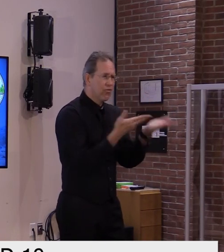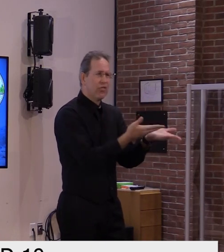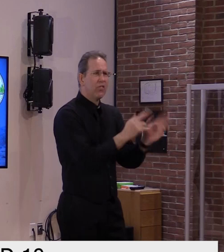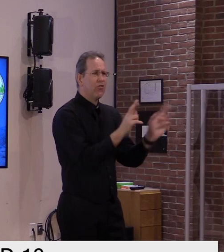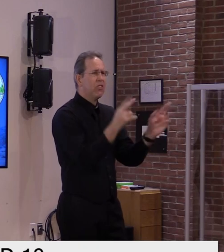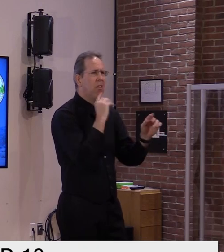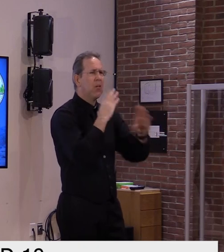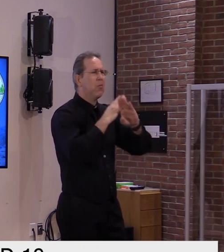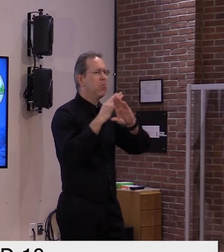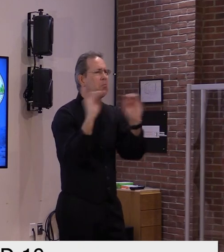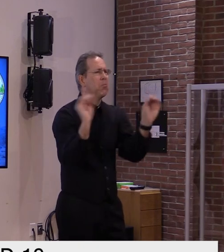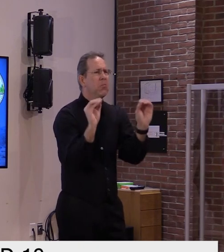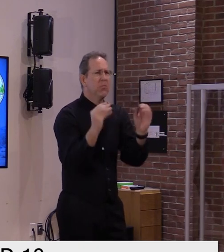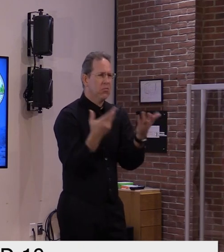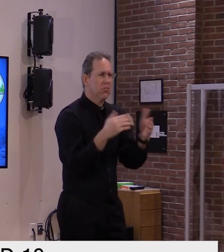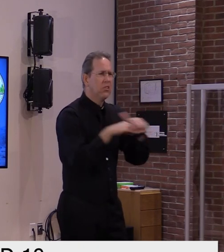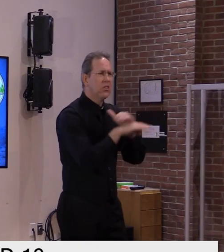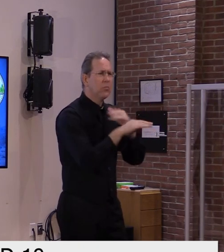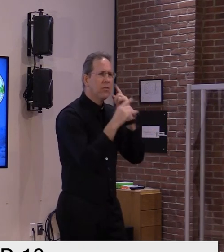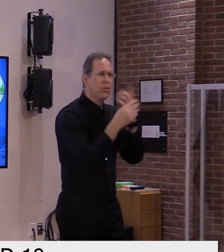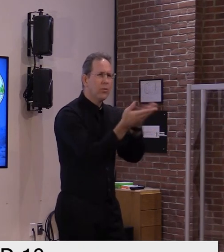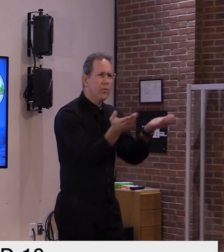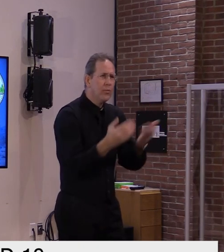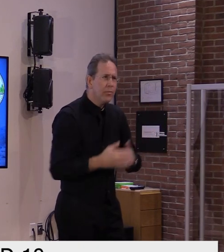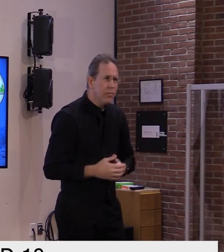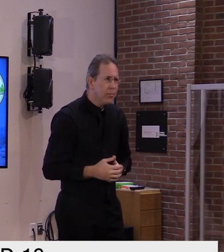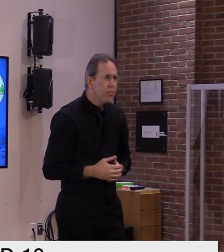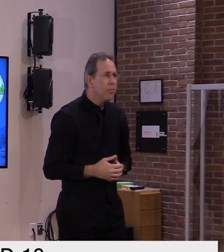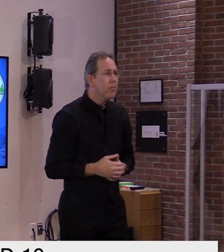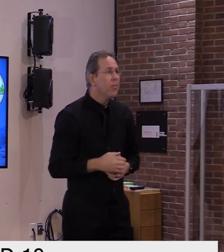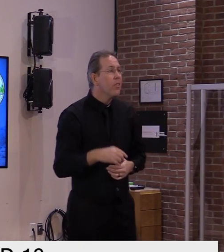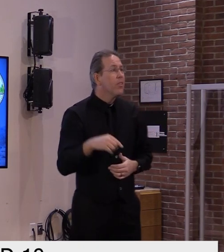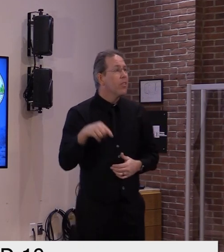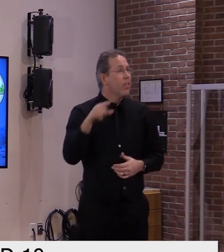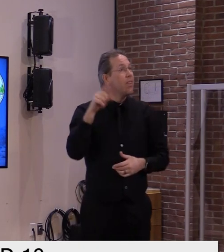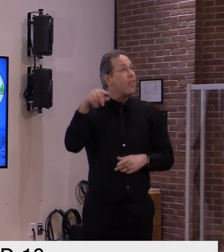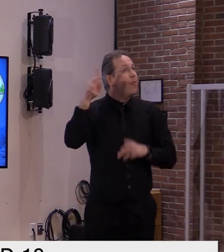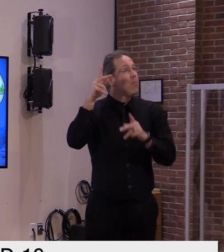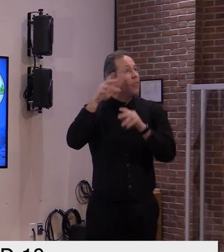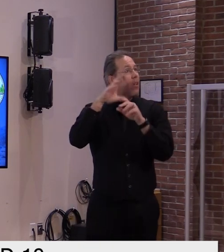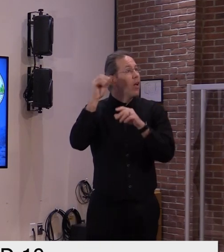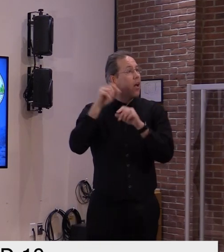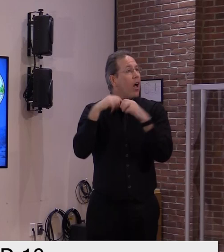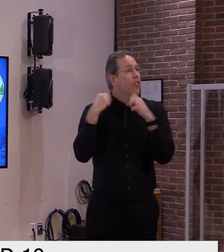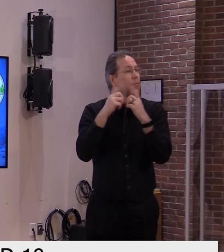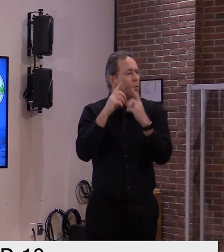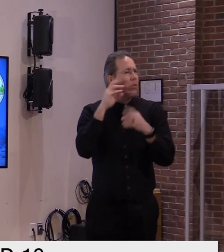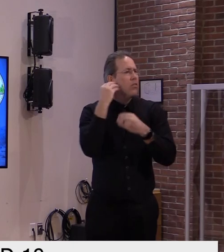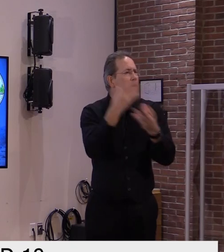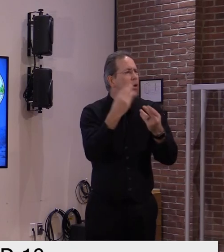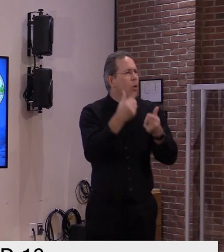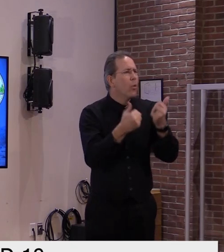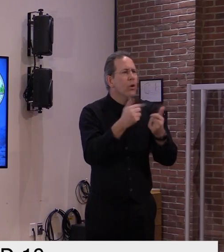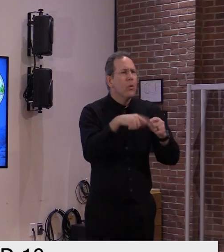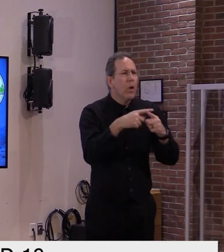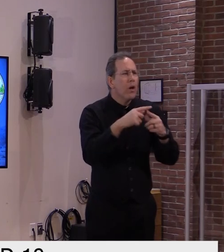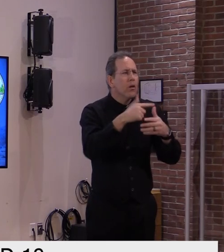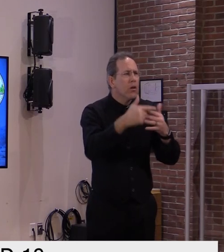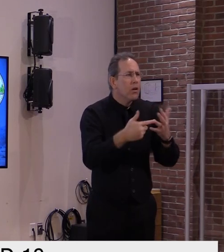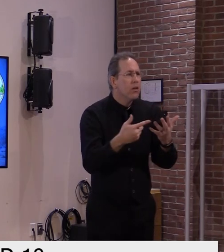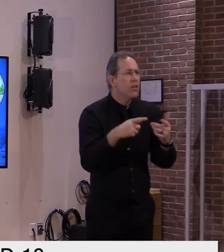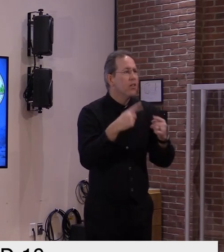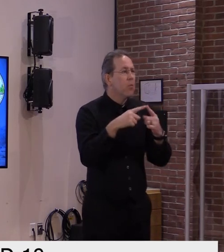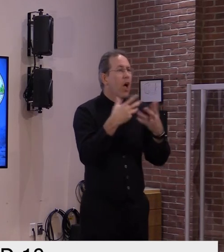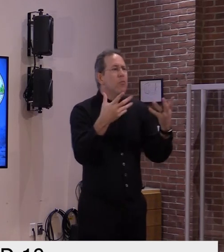also tell her what day might be the most useful day for her, because depending on when her exposure was, it's not